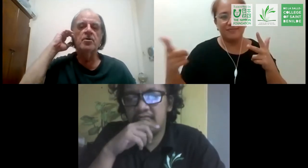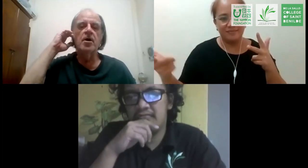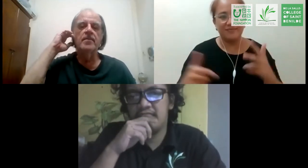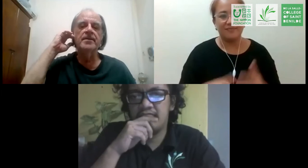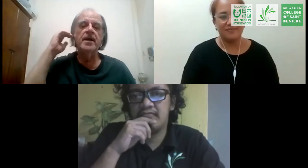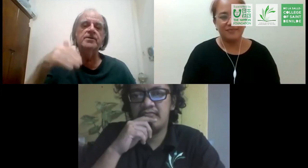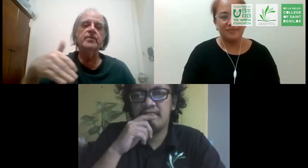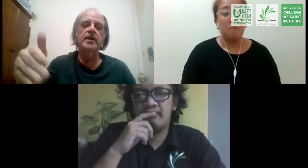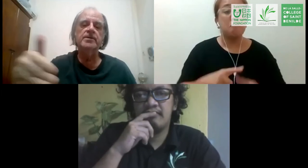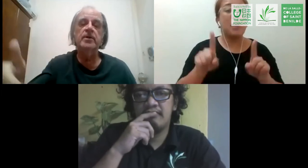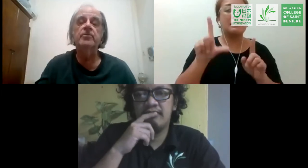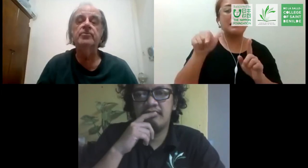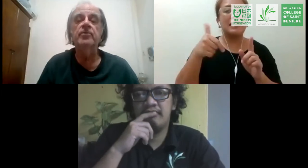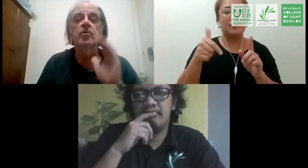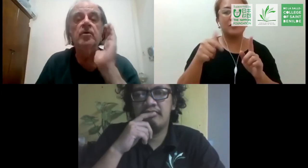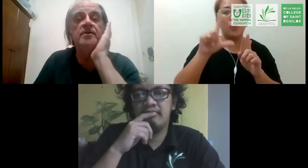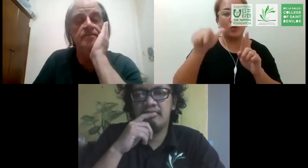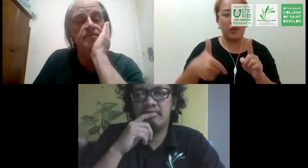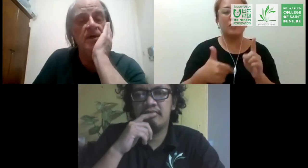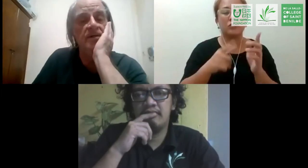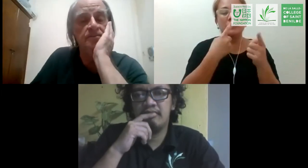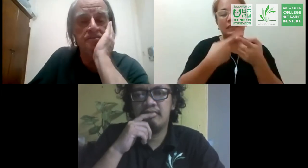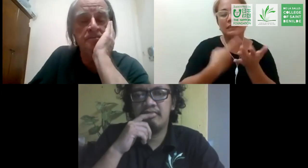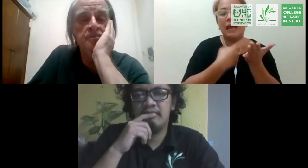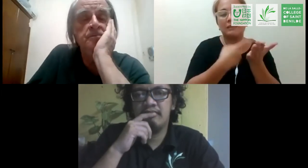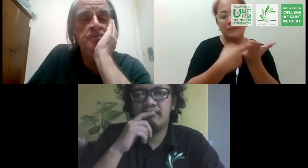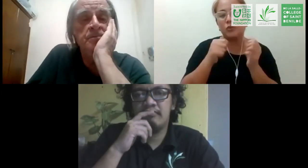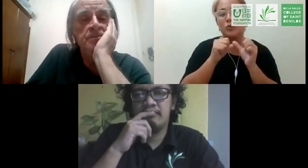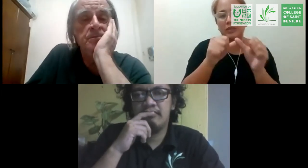But we'll talk about that as we go through the course. Yeah.